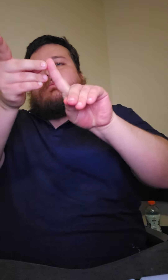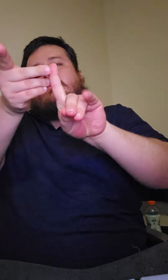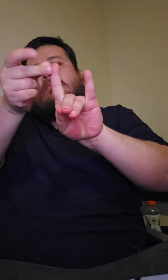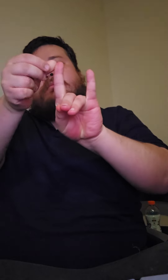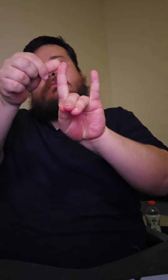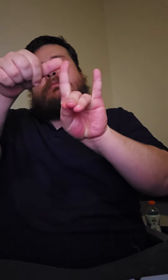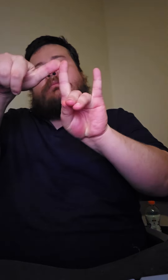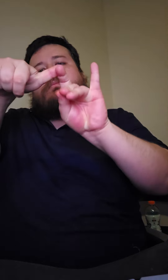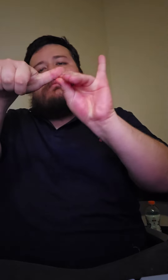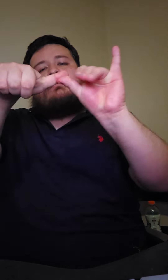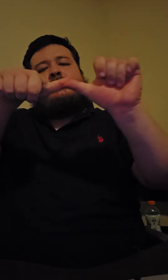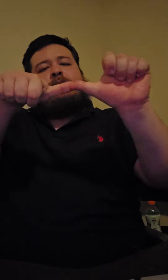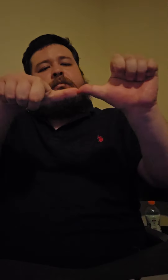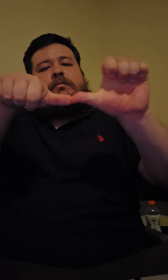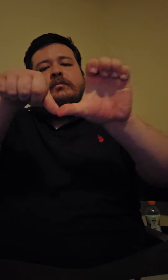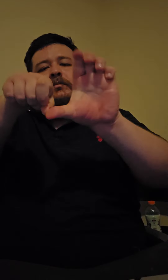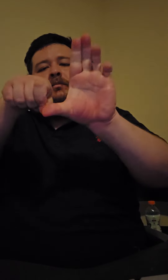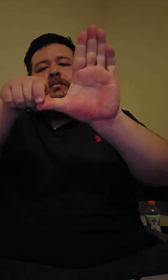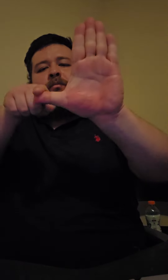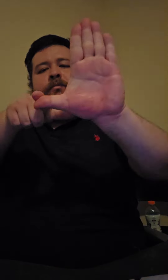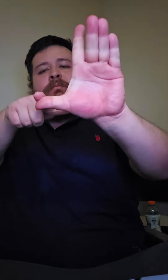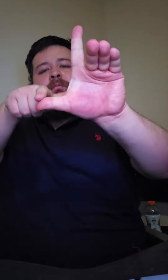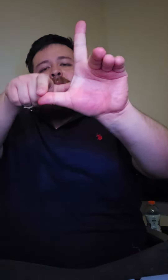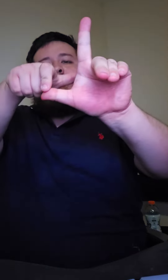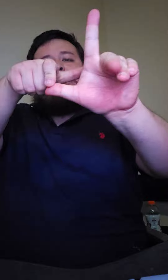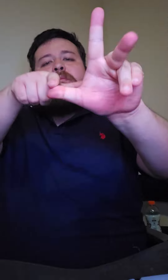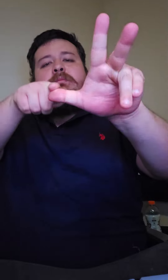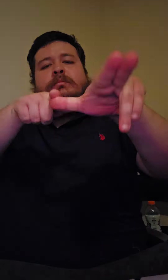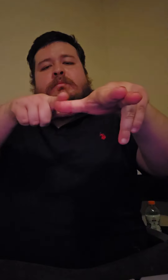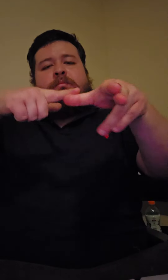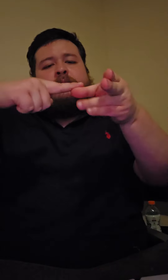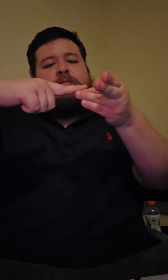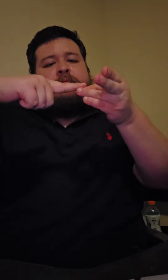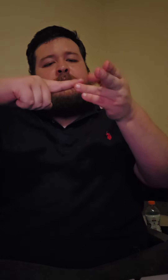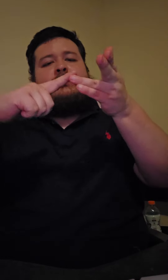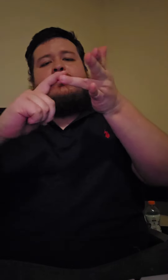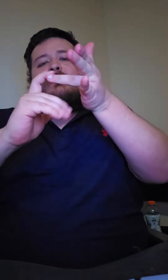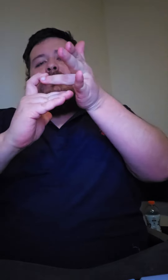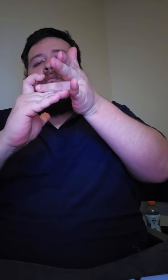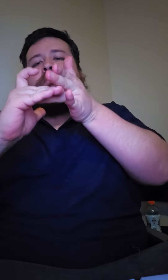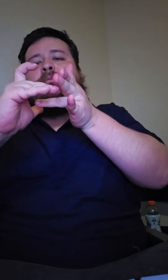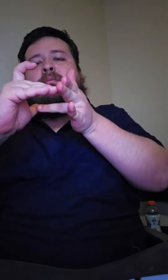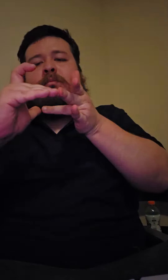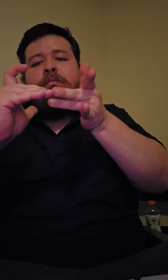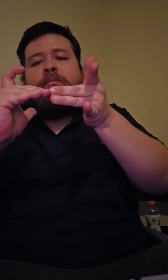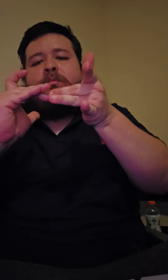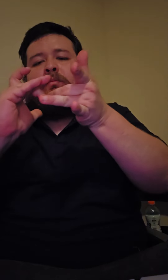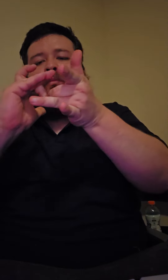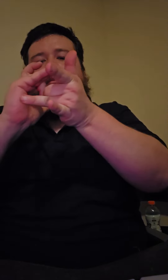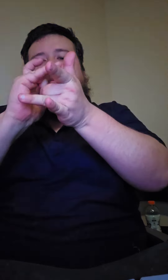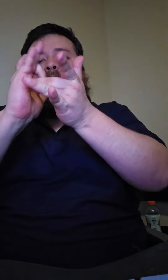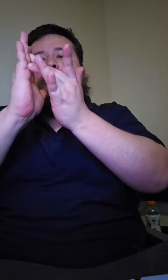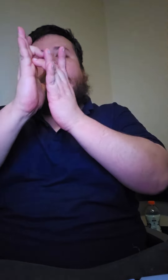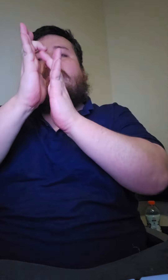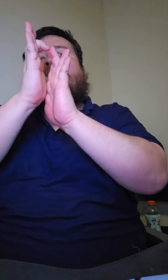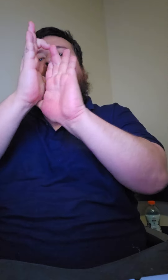fuck the king of the rap, king of the castle, nigga, gang is calm, yeah, we didn't marry the mansion, making money in the